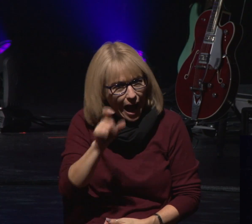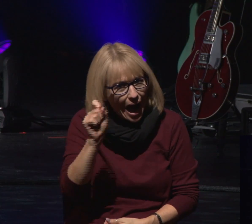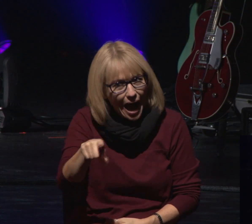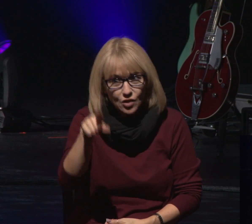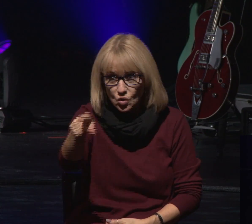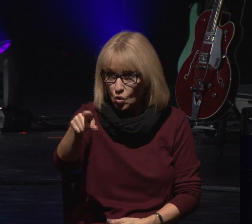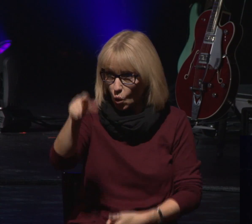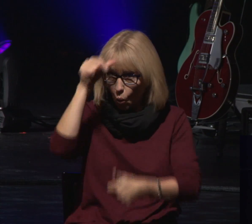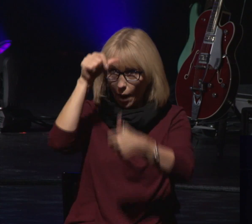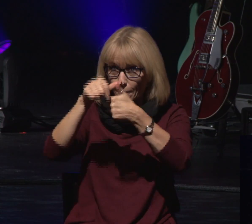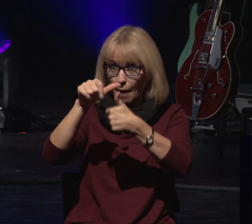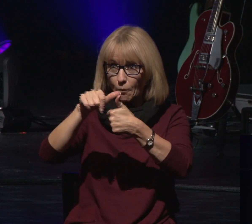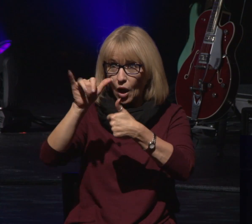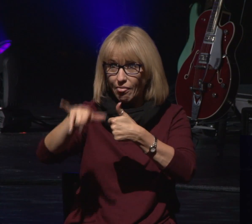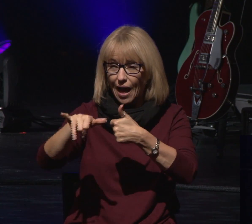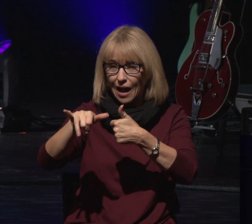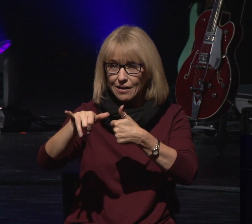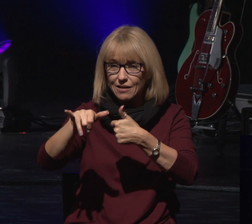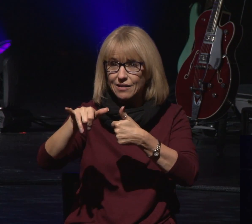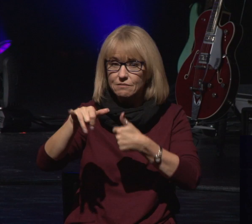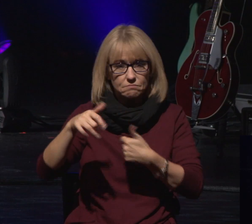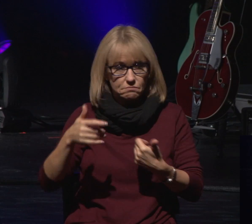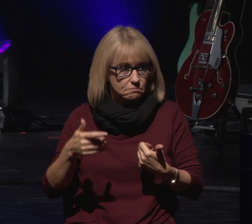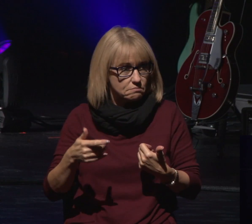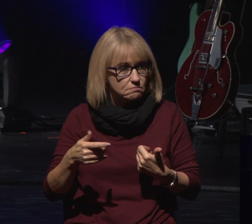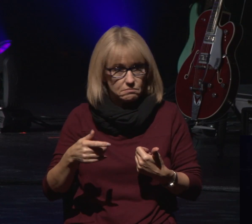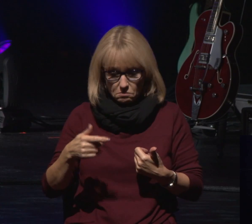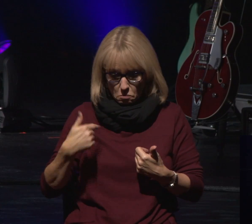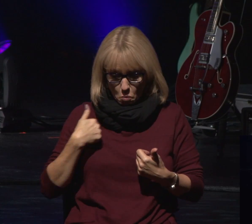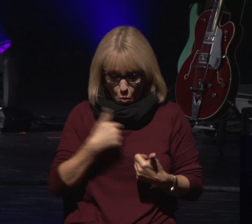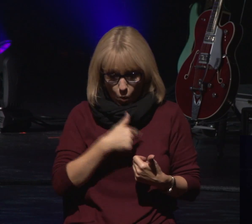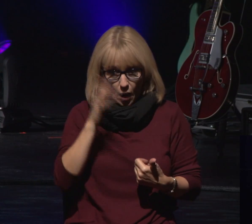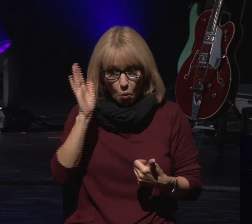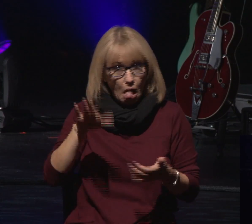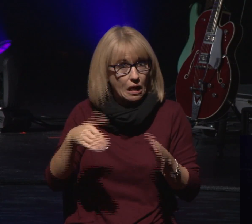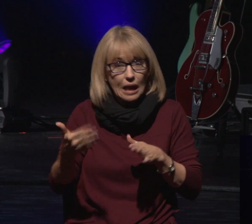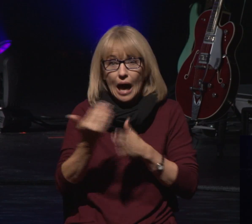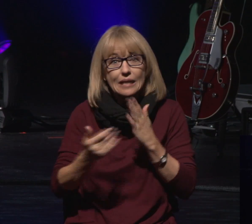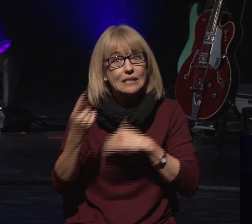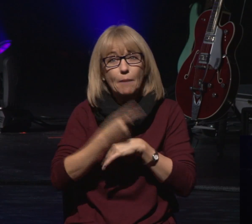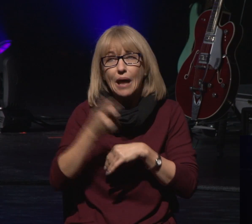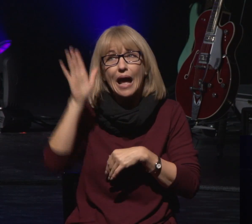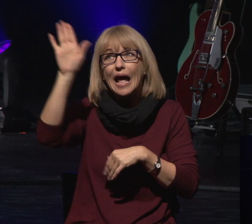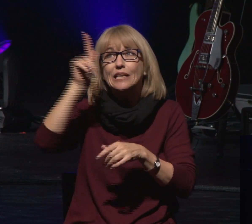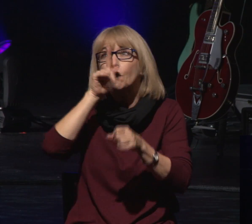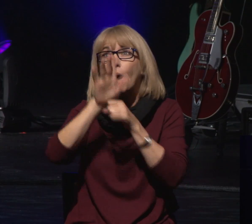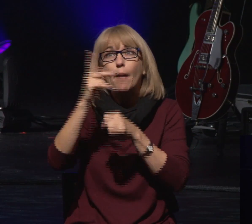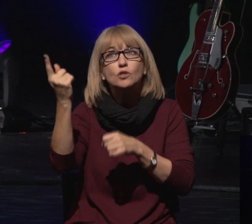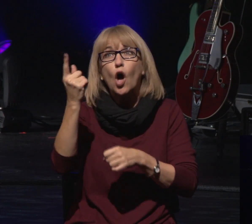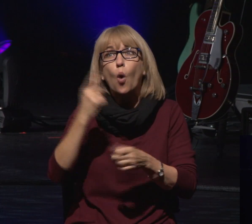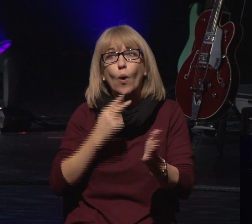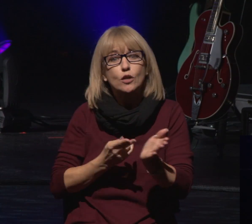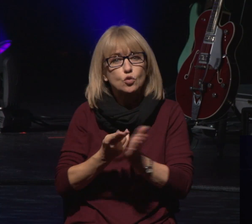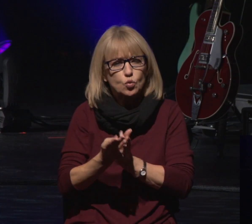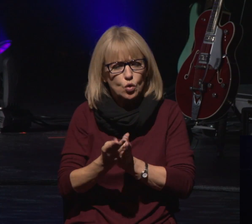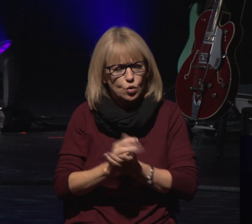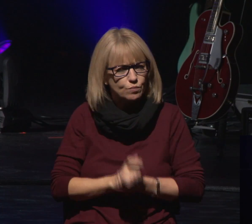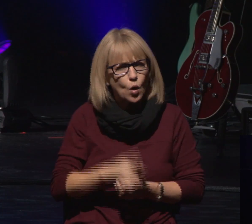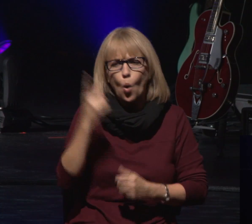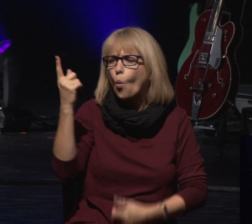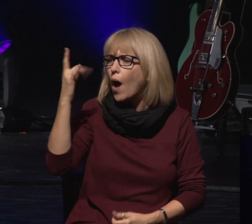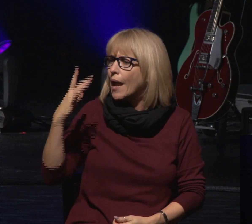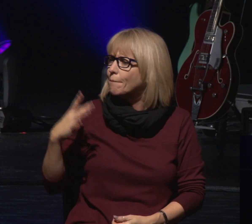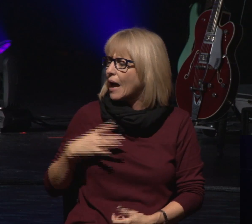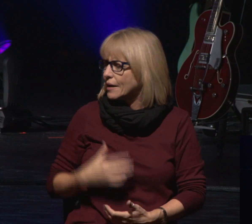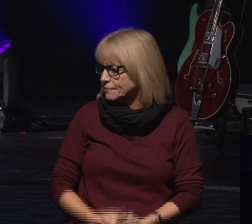the end is always in front of us. God's promises are always going to come true. Tom Rainer wrote a book, it's called Eating with Elephants, and in that book